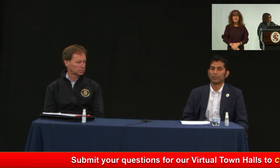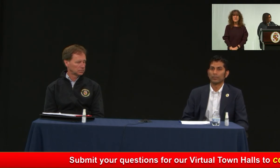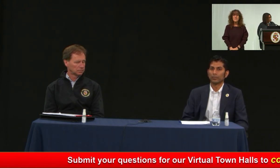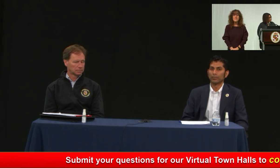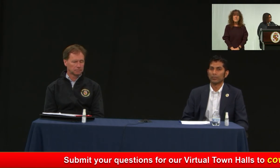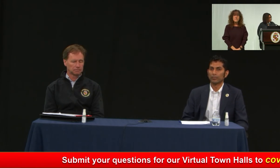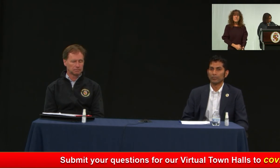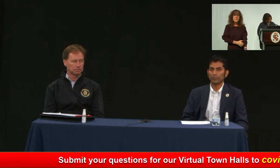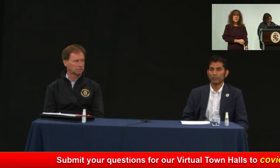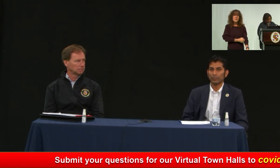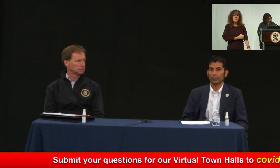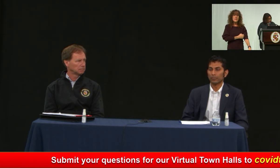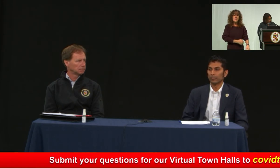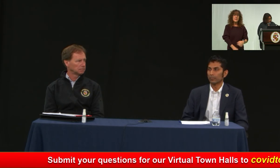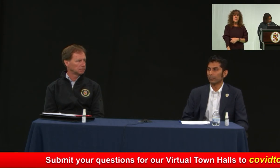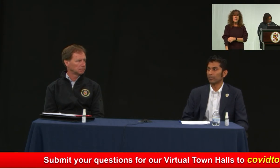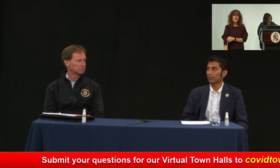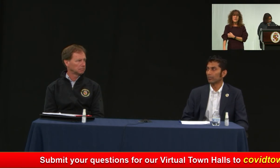Anyone else?